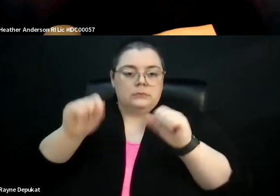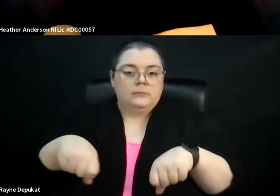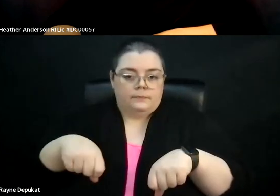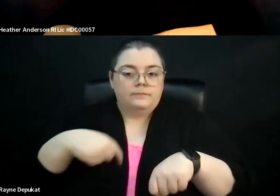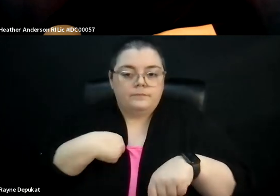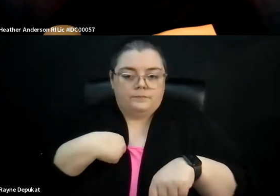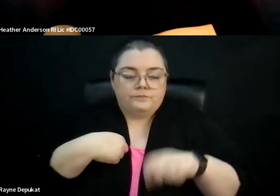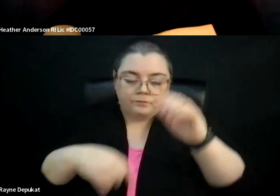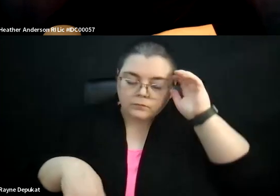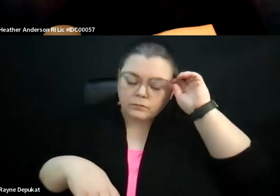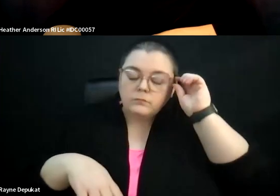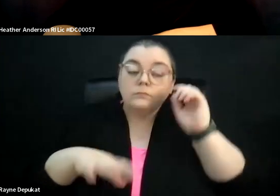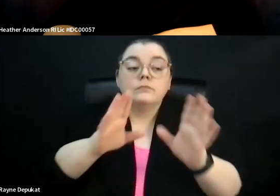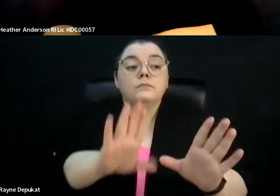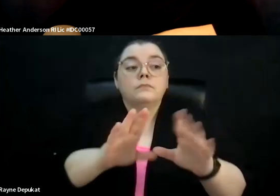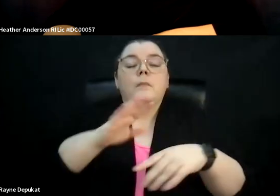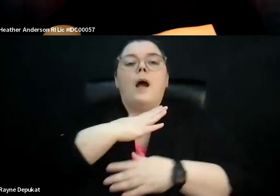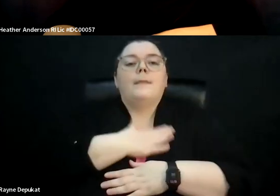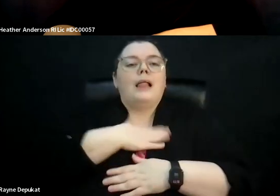just me if you prefer, just to Rain.